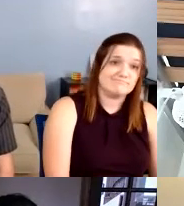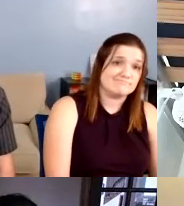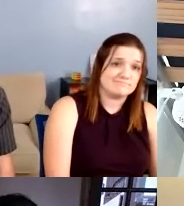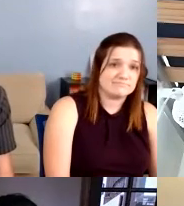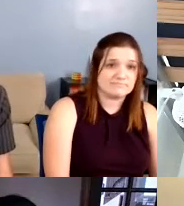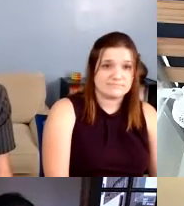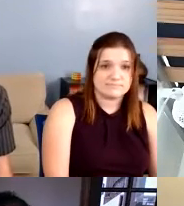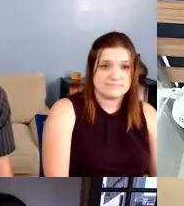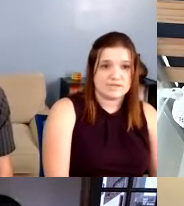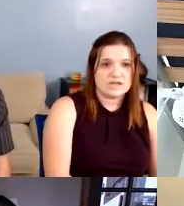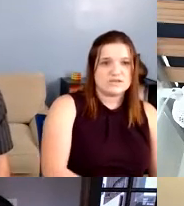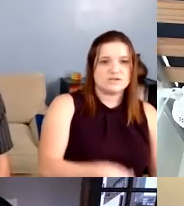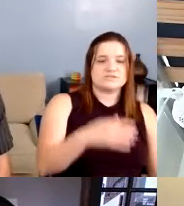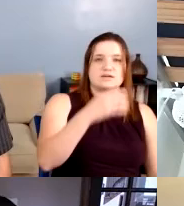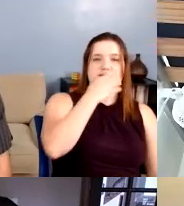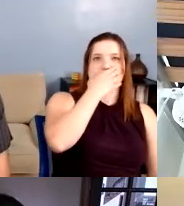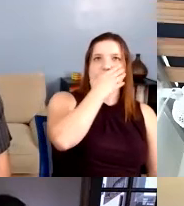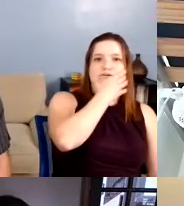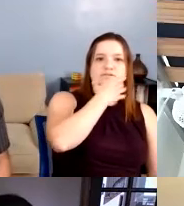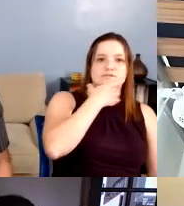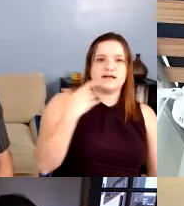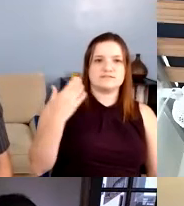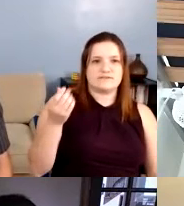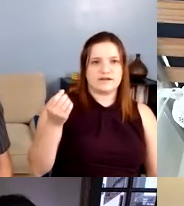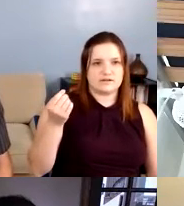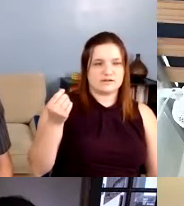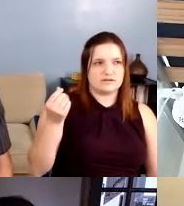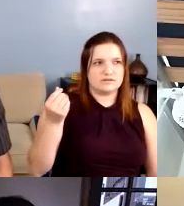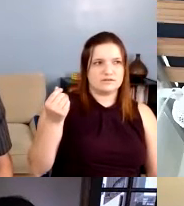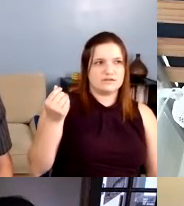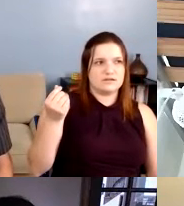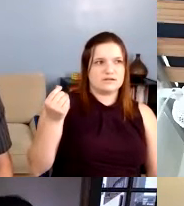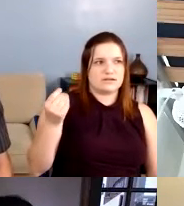done, right? There's they're called classifier